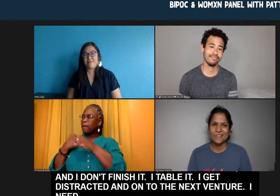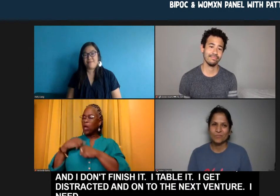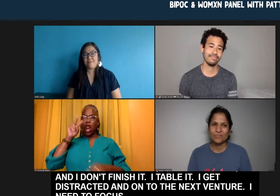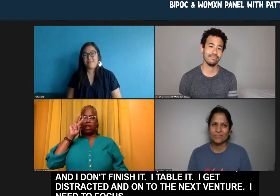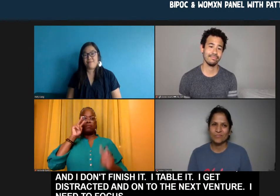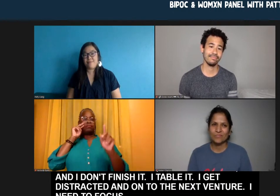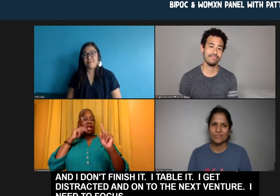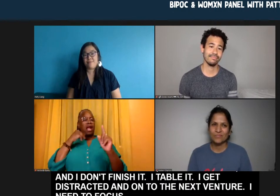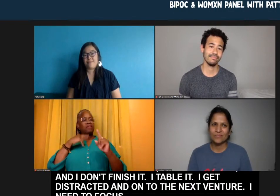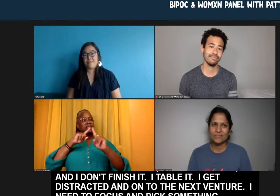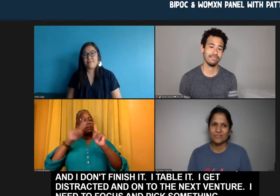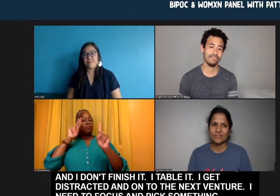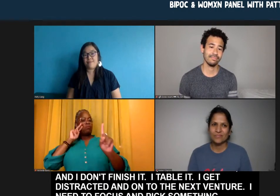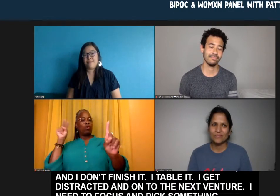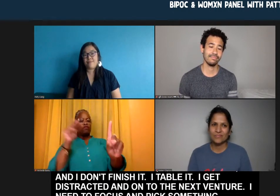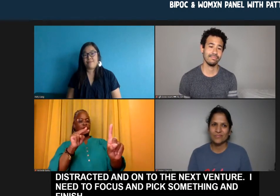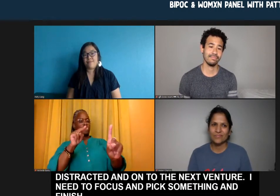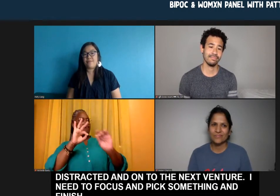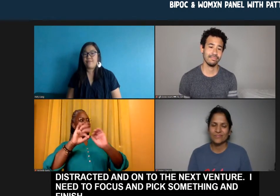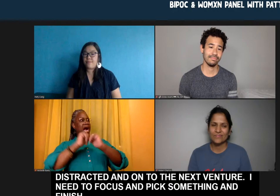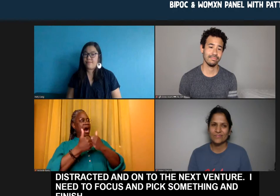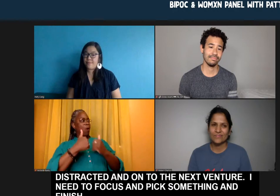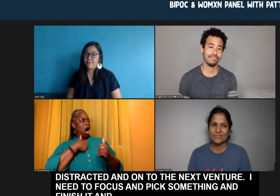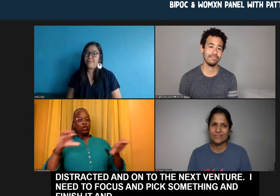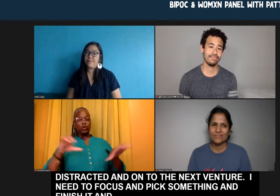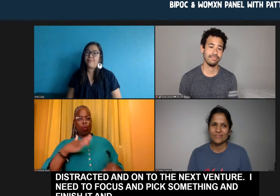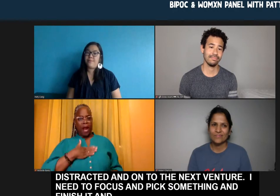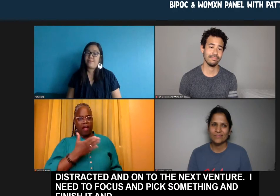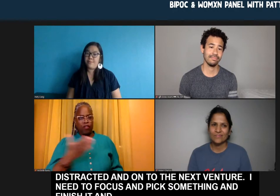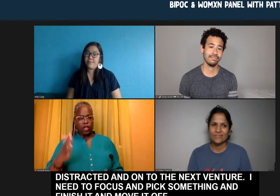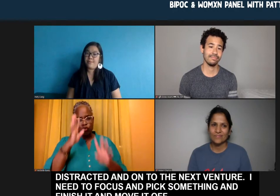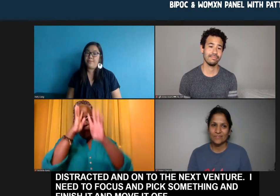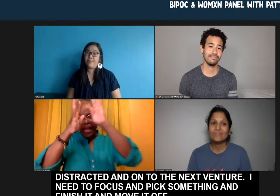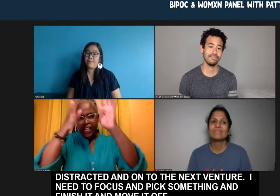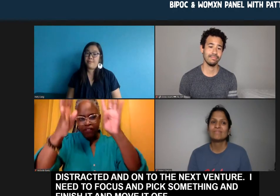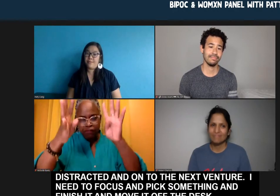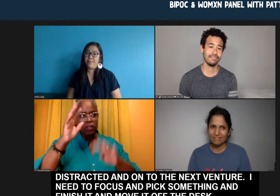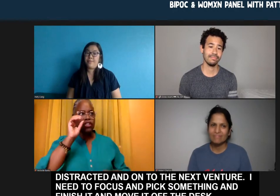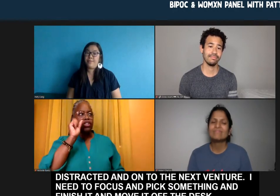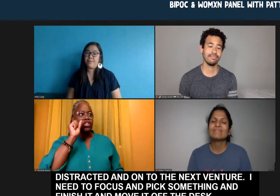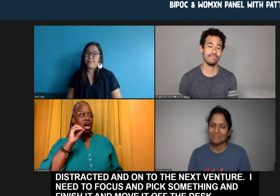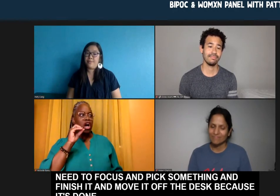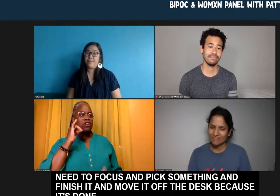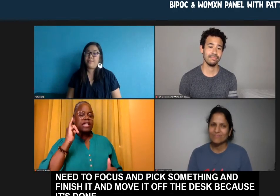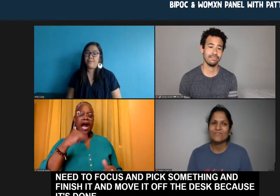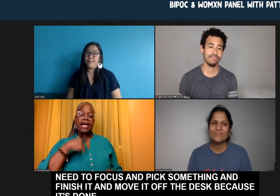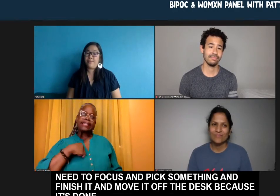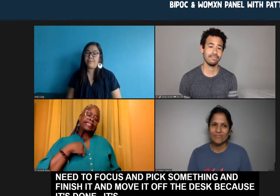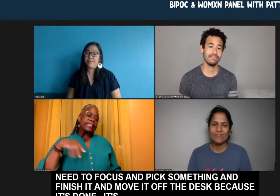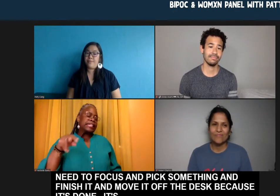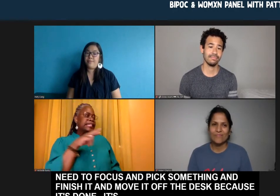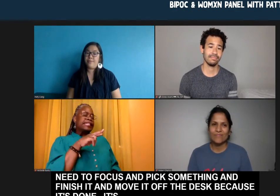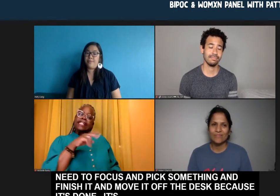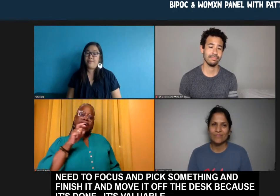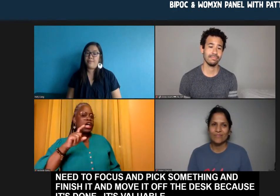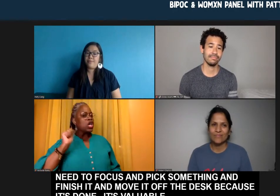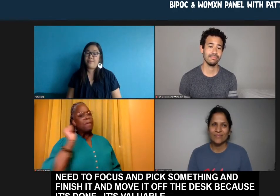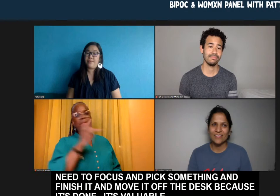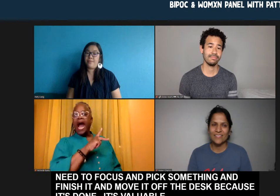it's done. And it's really valuable to have other perspectives too on